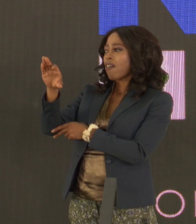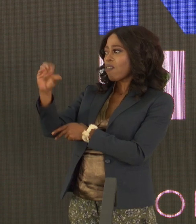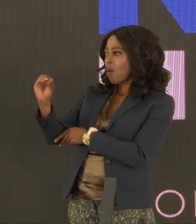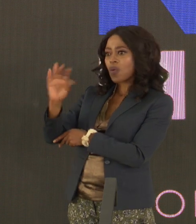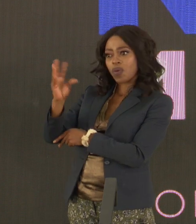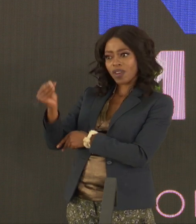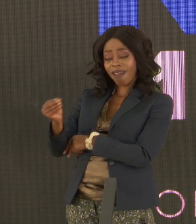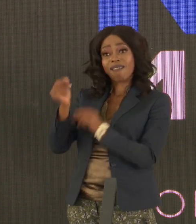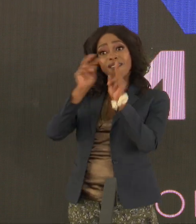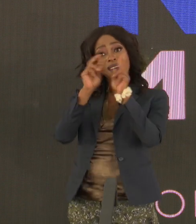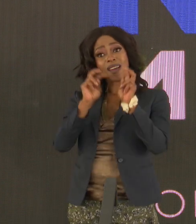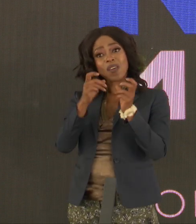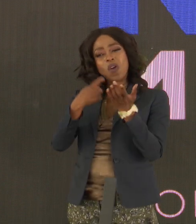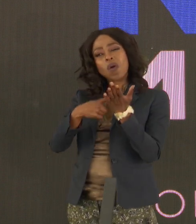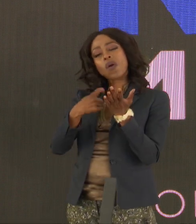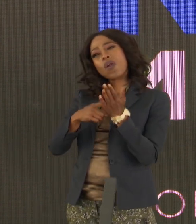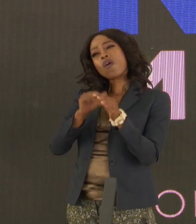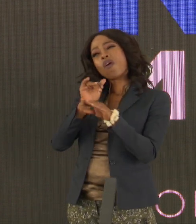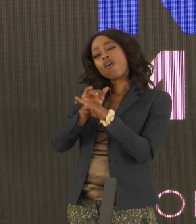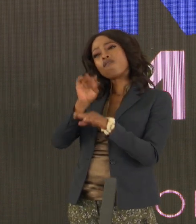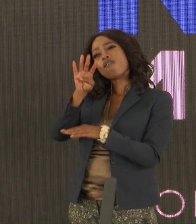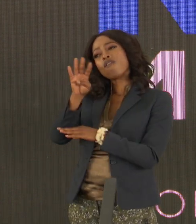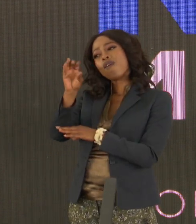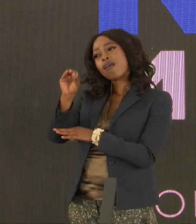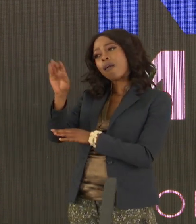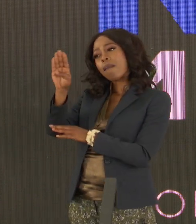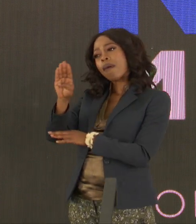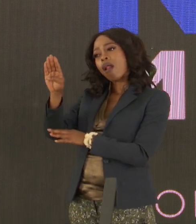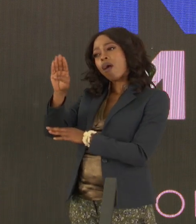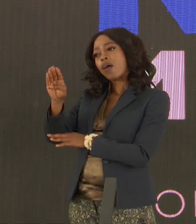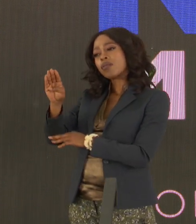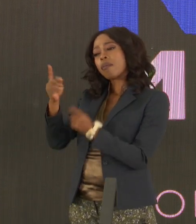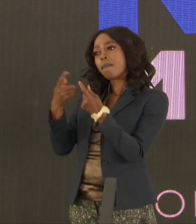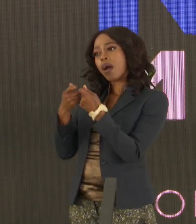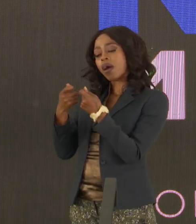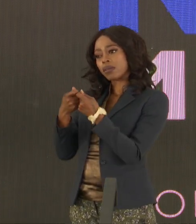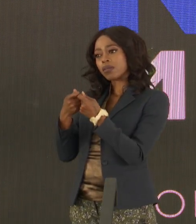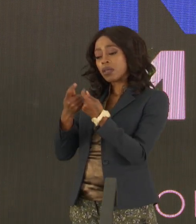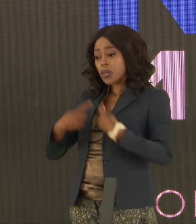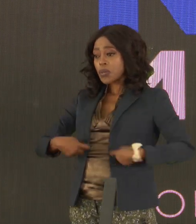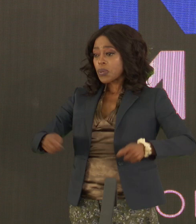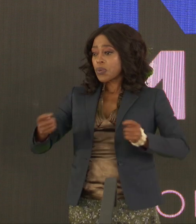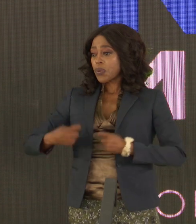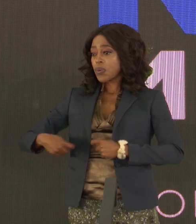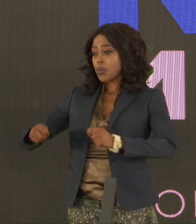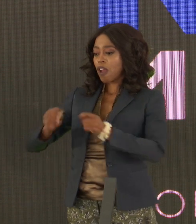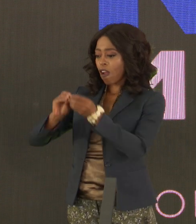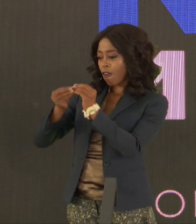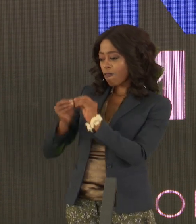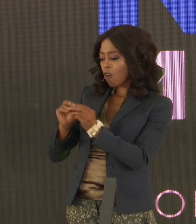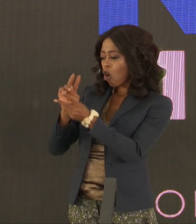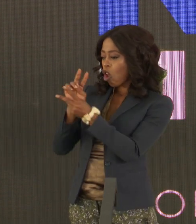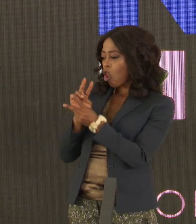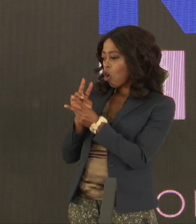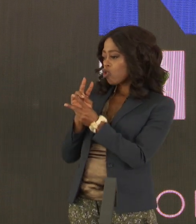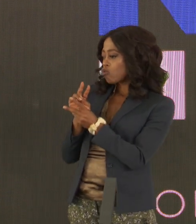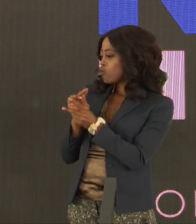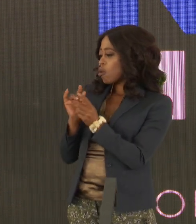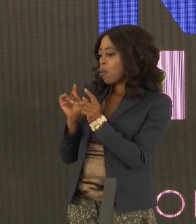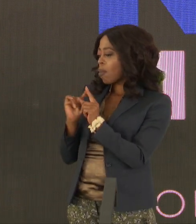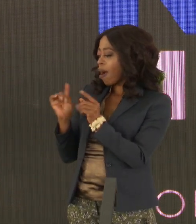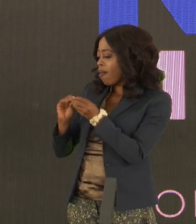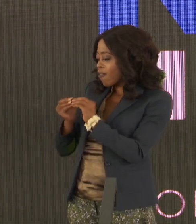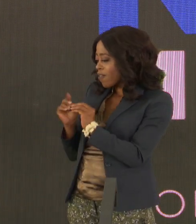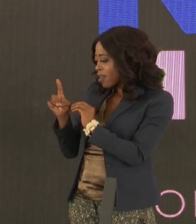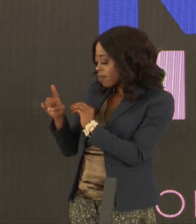Eskom owes nearly 400 billion and spends more money servicing its loans than it does on